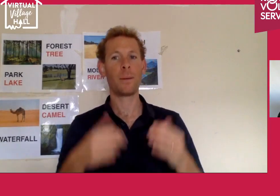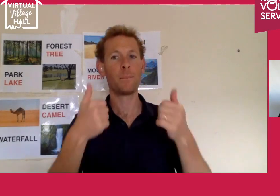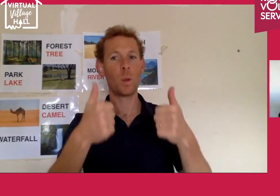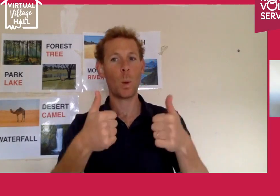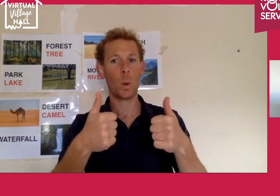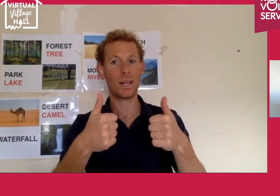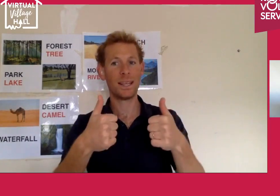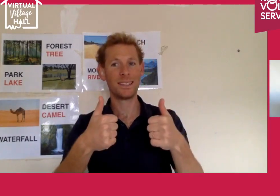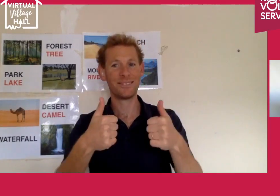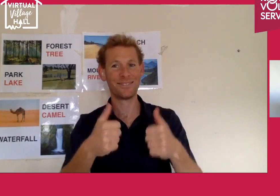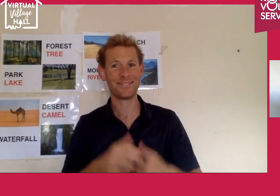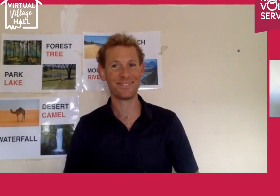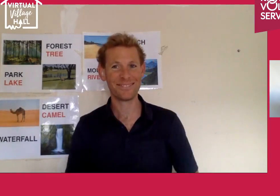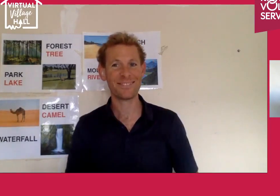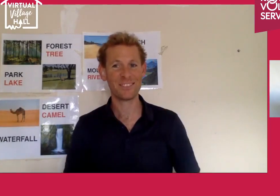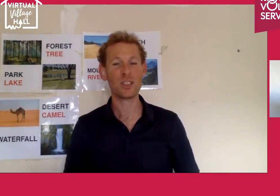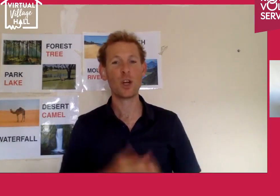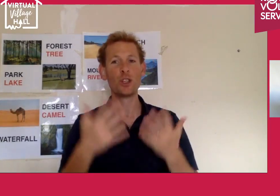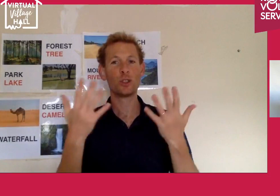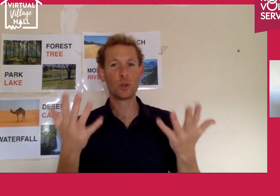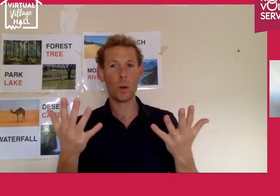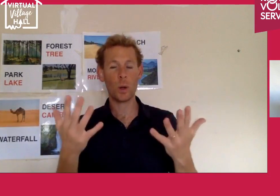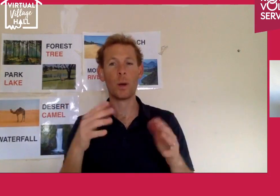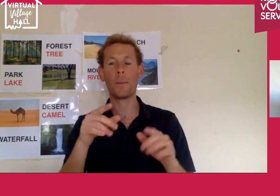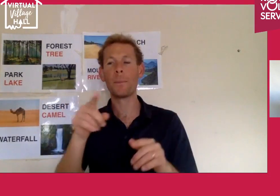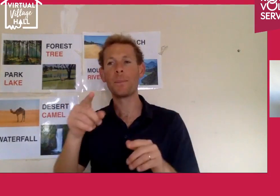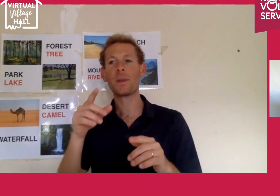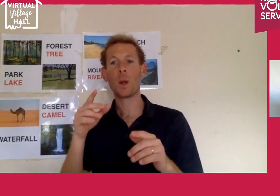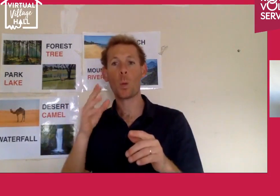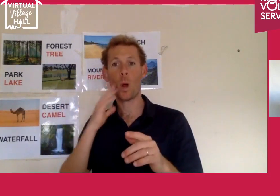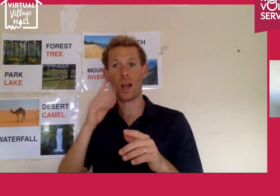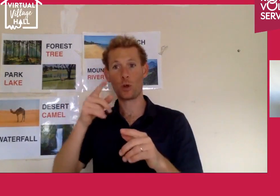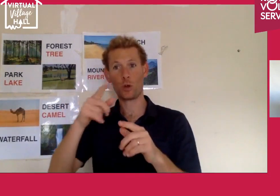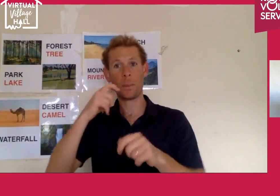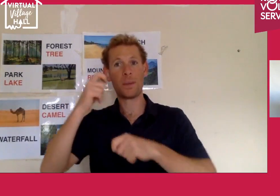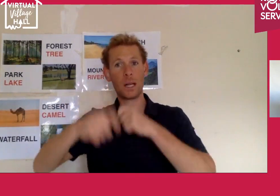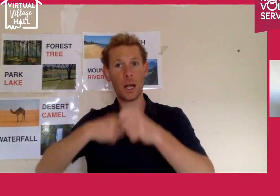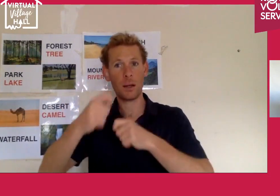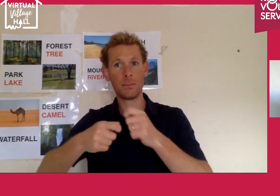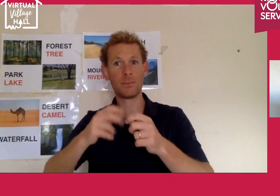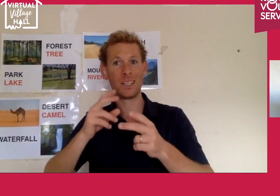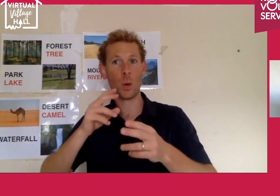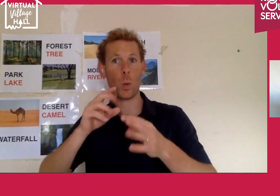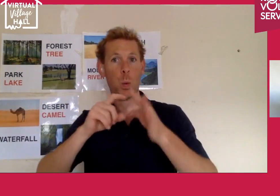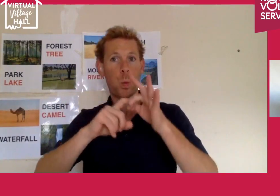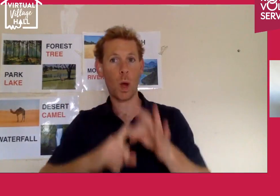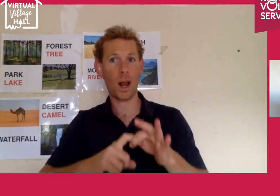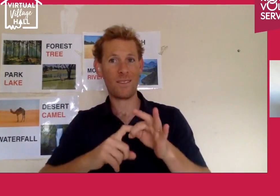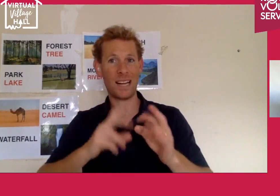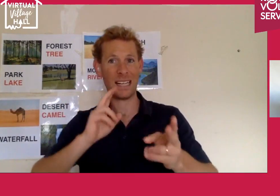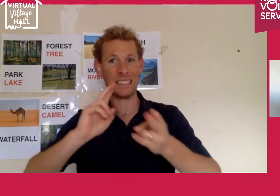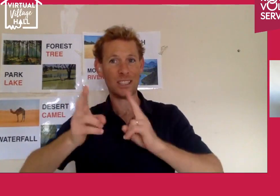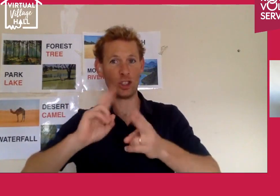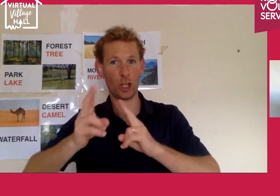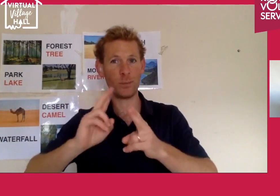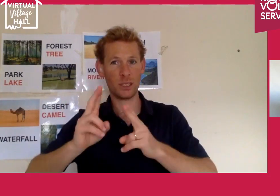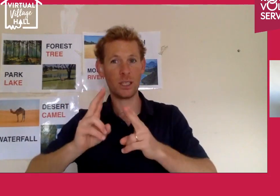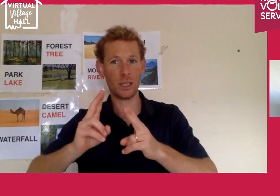to write reams and reams, but you just have to write something, and then we'll pick it up if we can.